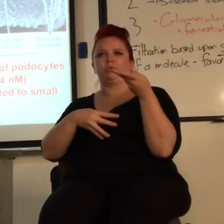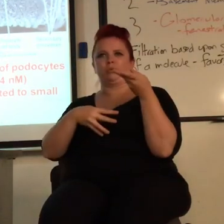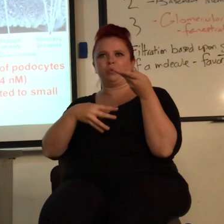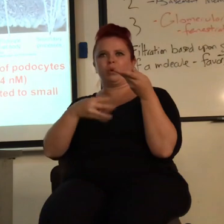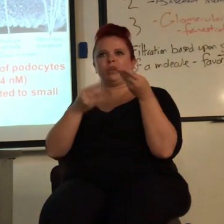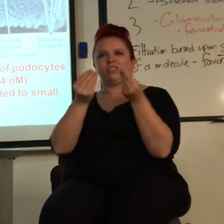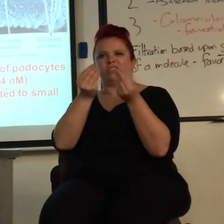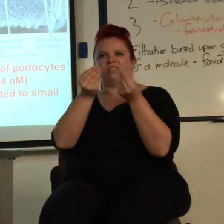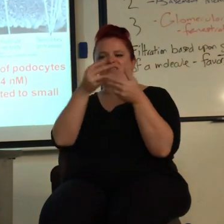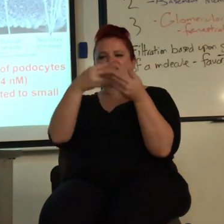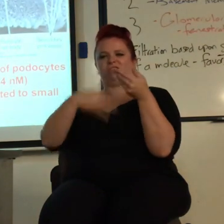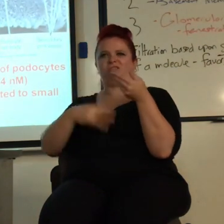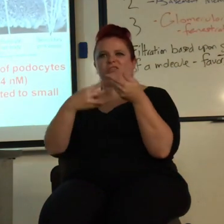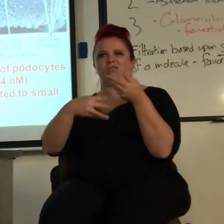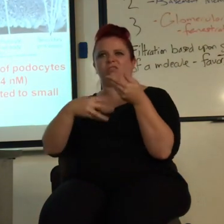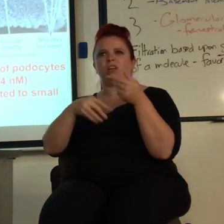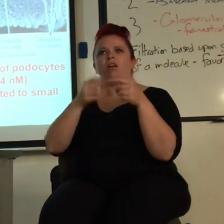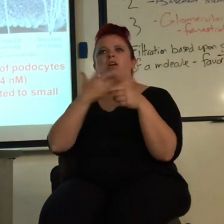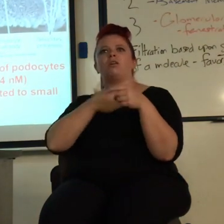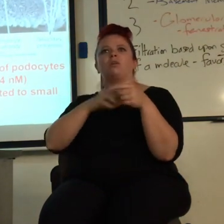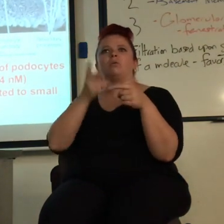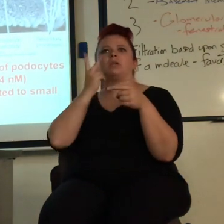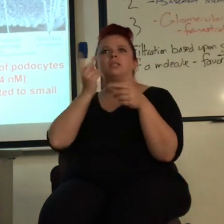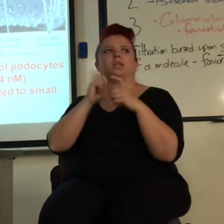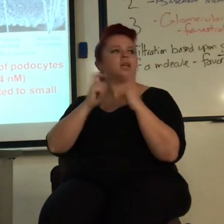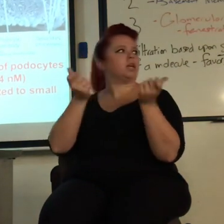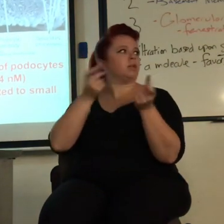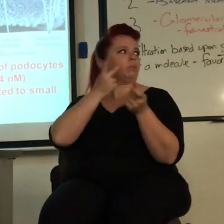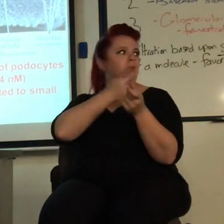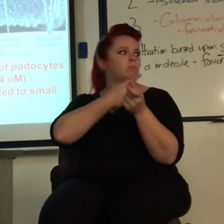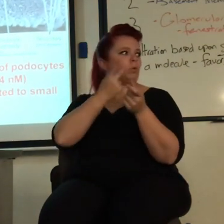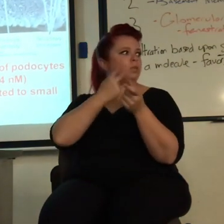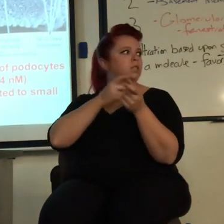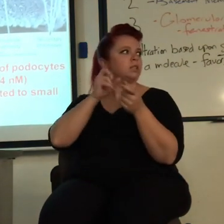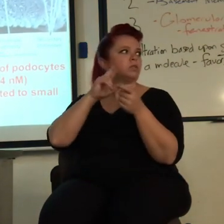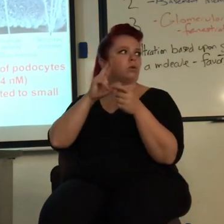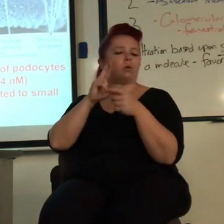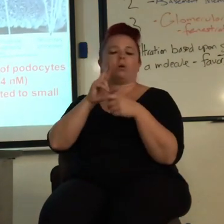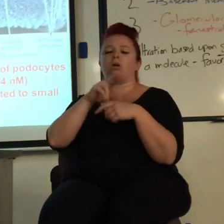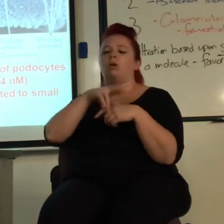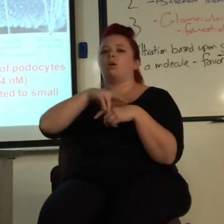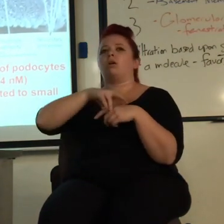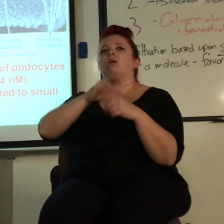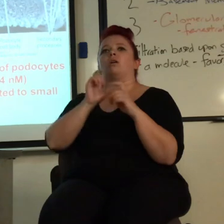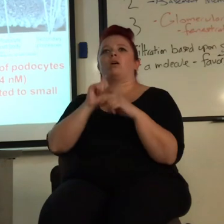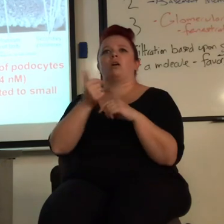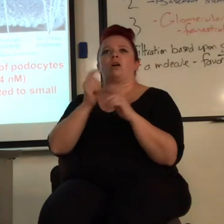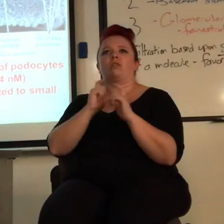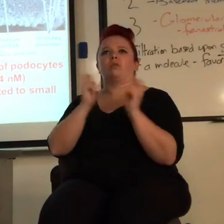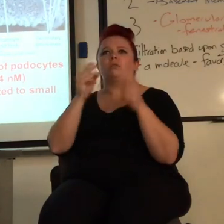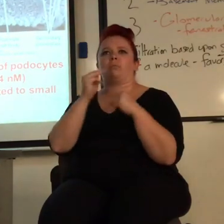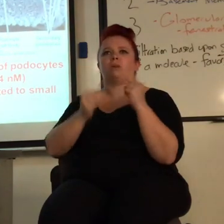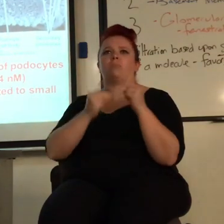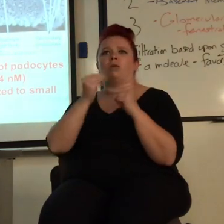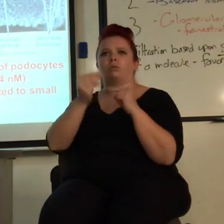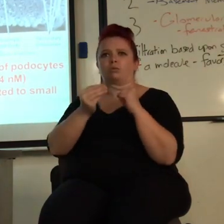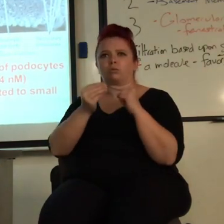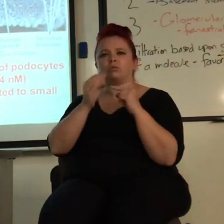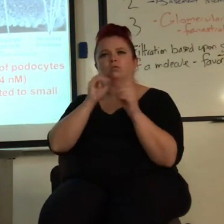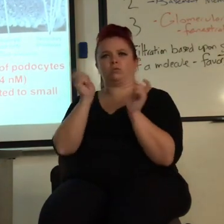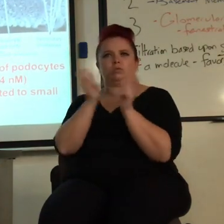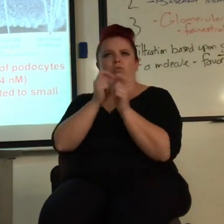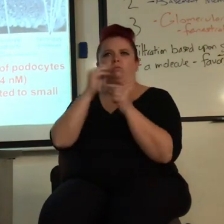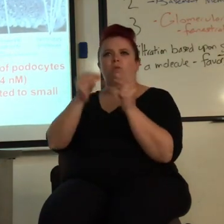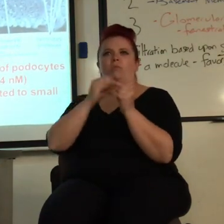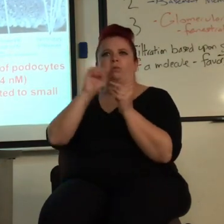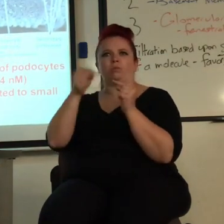You don't want to let like big proteins or other large molecules through. You want to filter those out. Just as the small molecules make